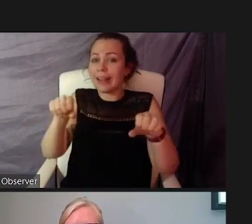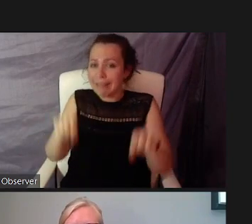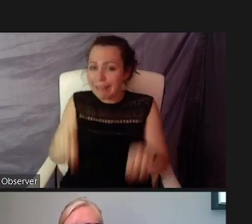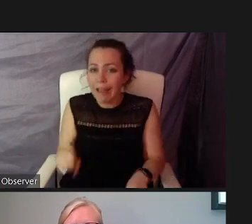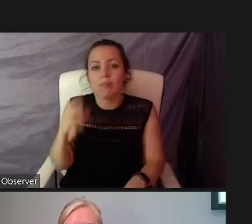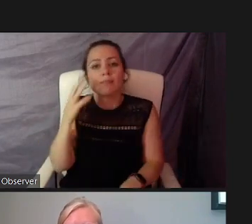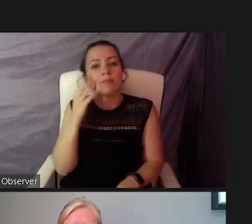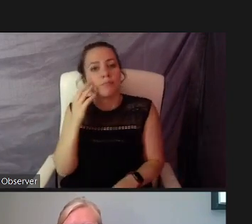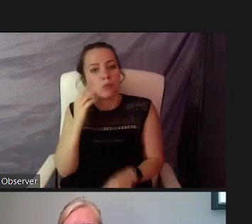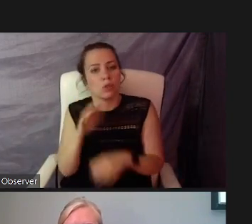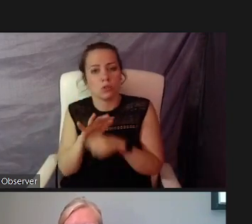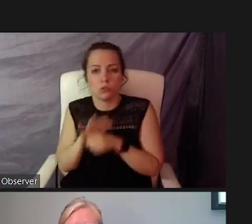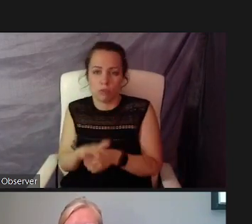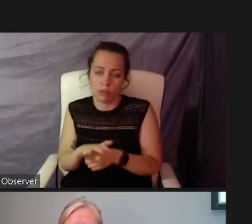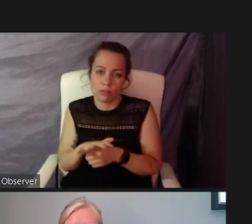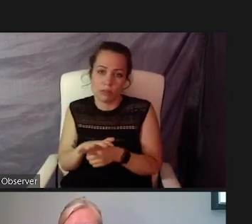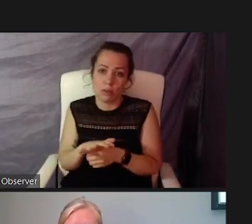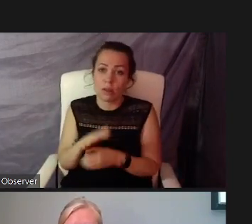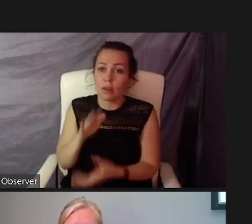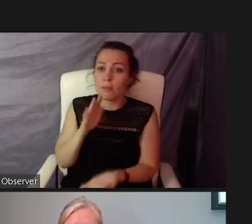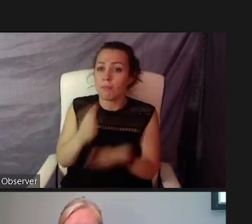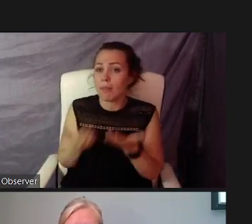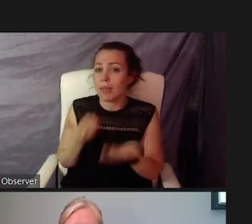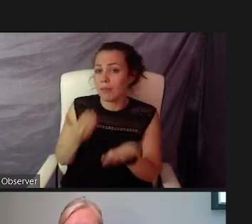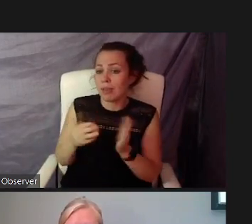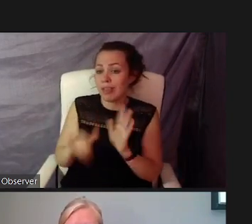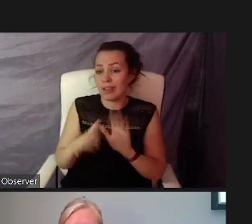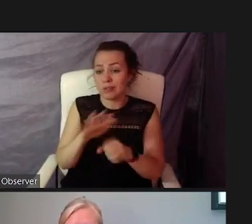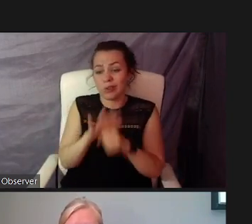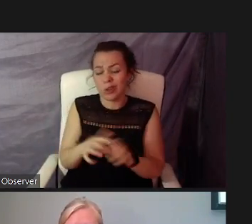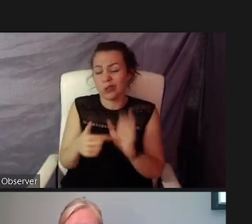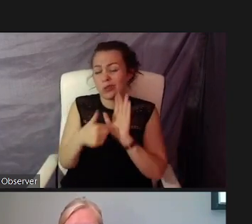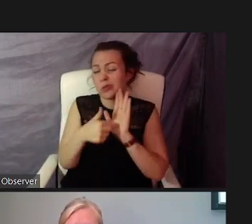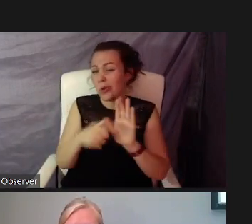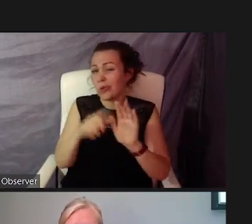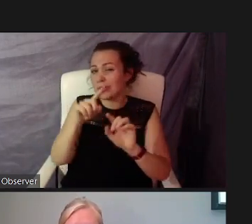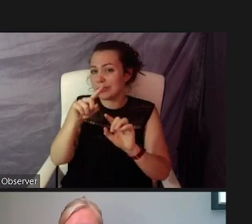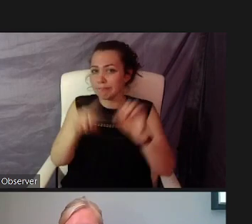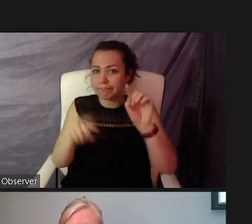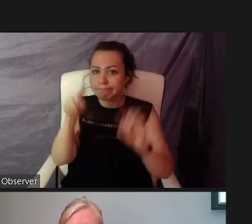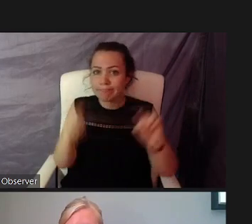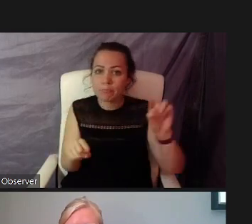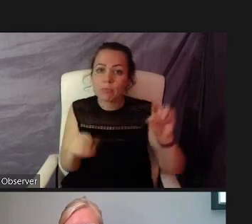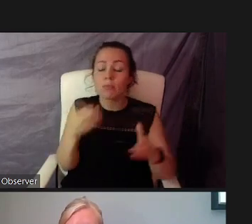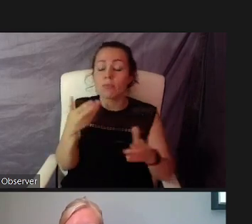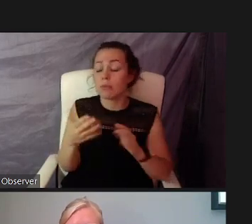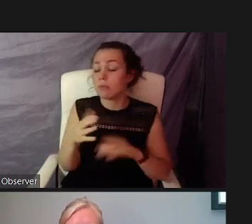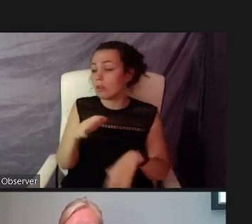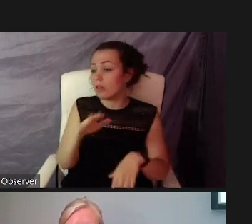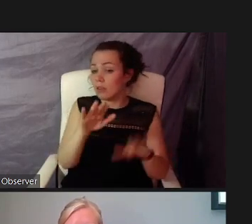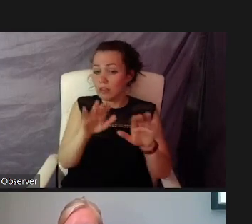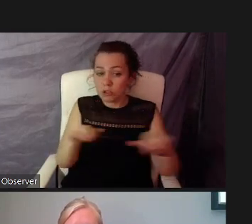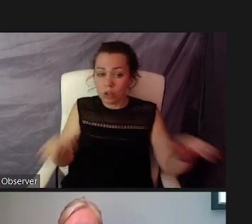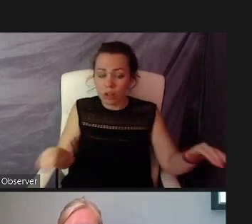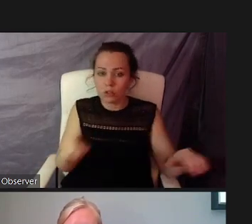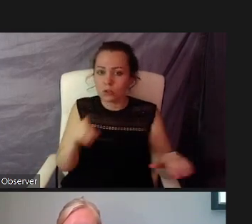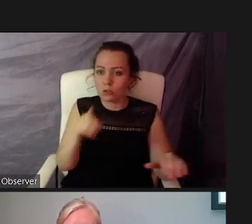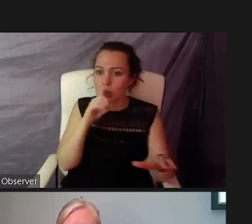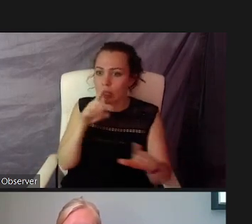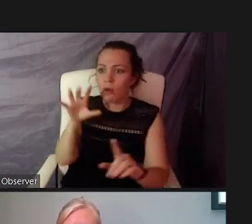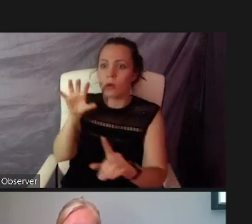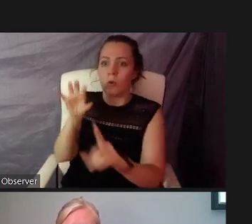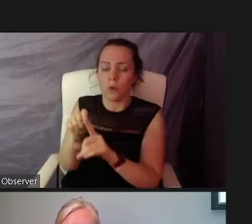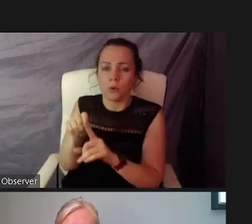experience stress, and they might present in many different ways. They could be more attached to you or more clingy